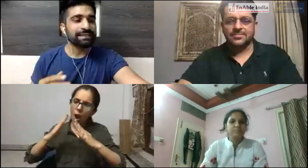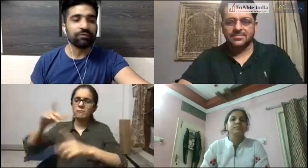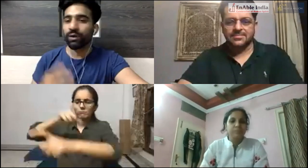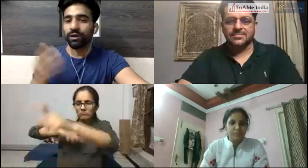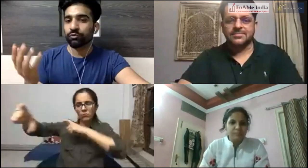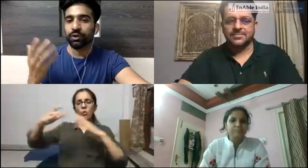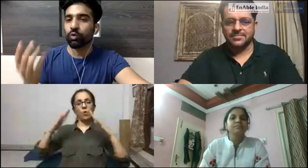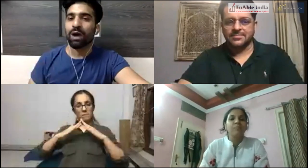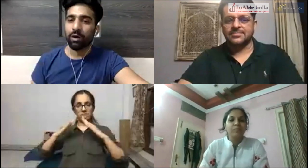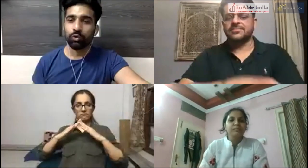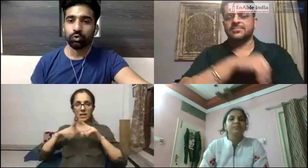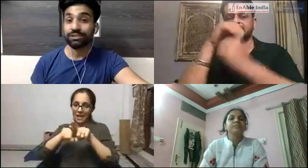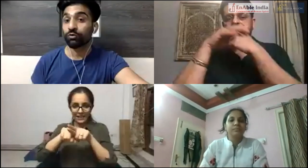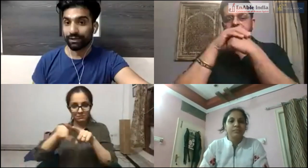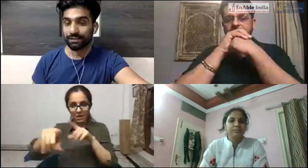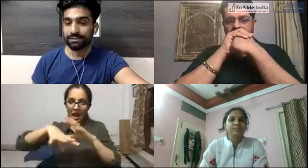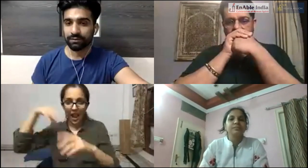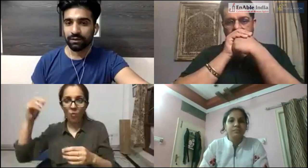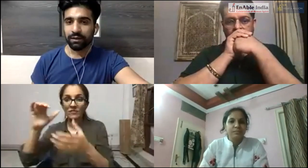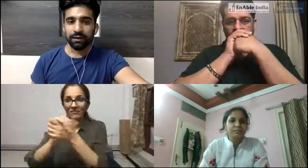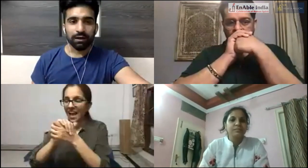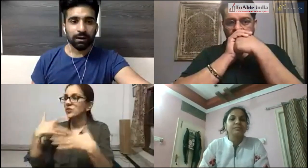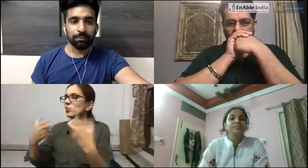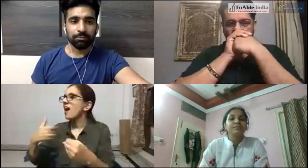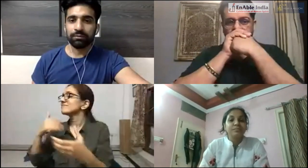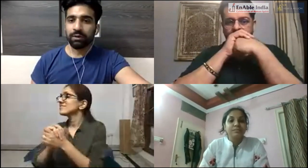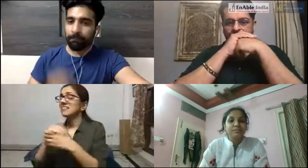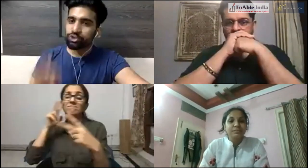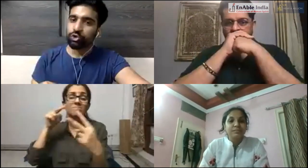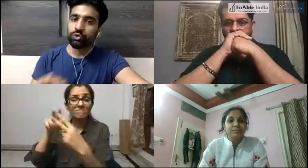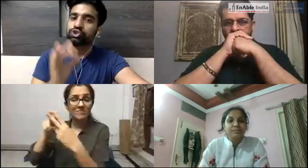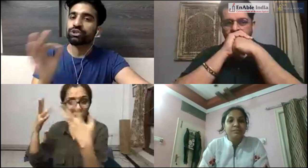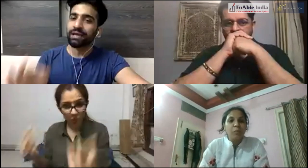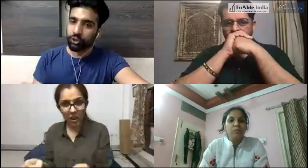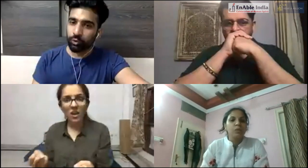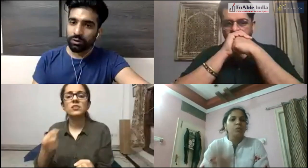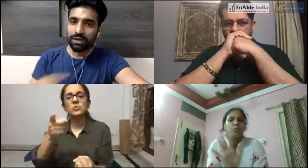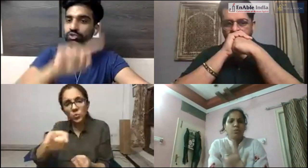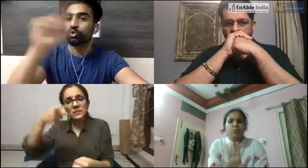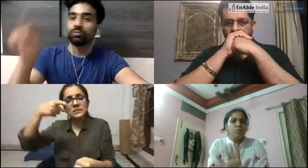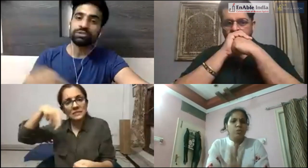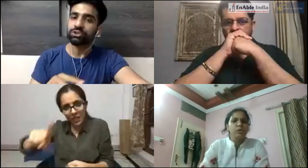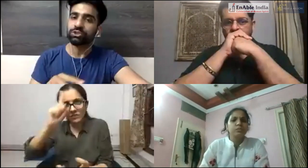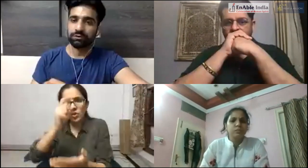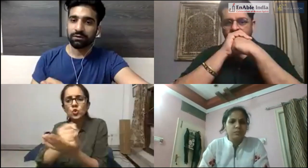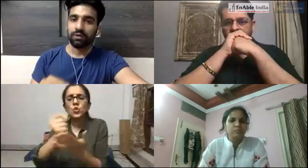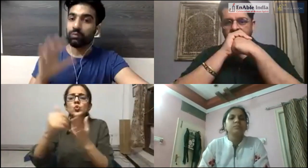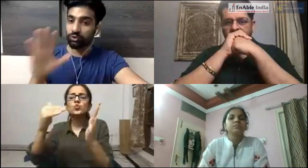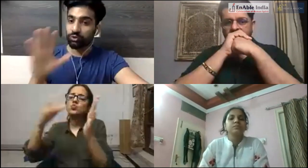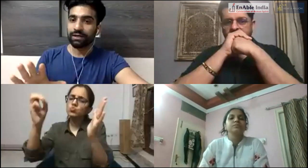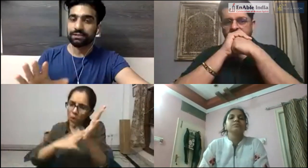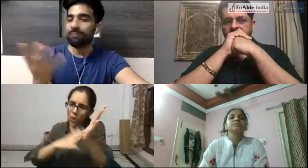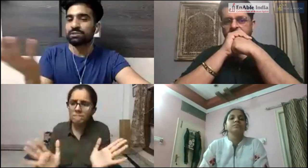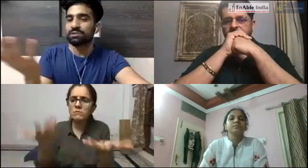say if you were to go out to see your friends, uh, make sure you schedule a Zoom session with